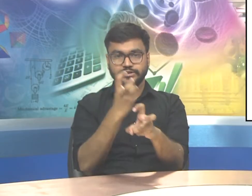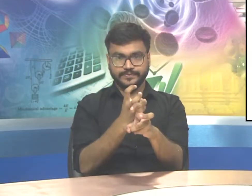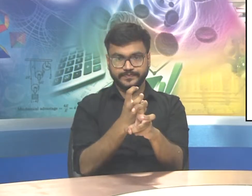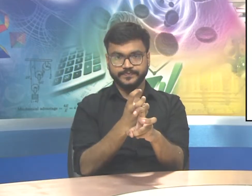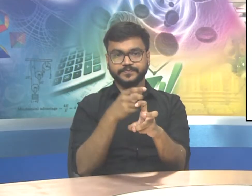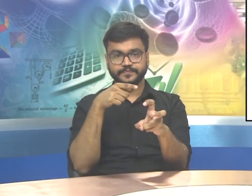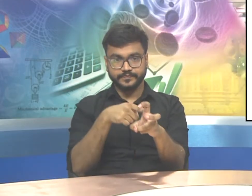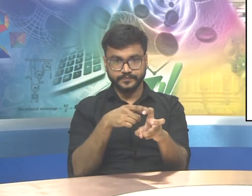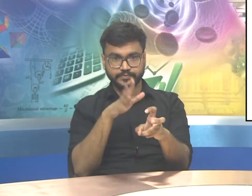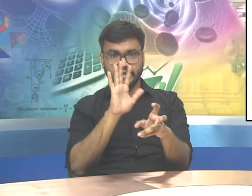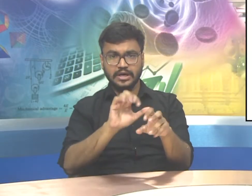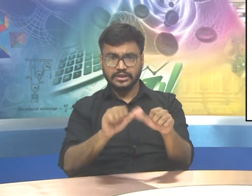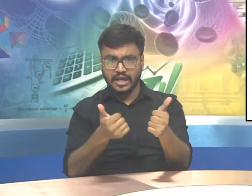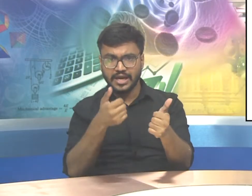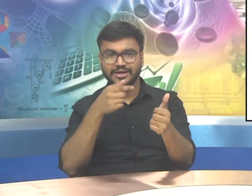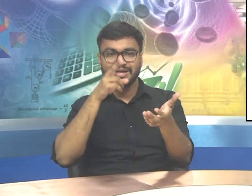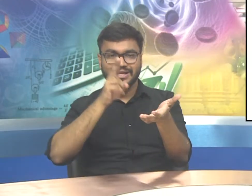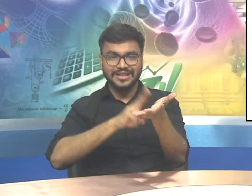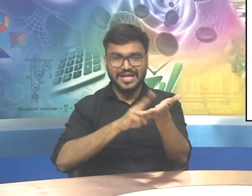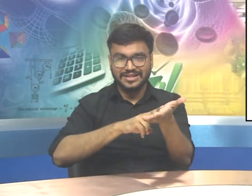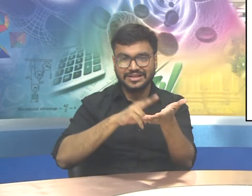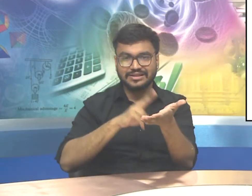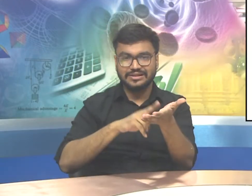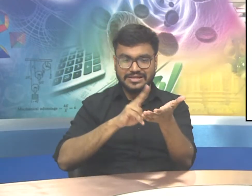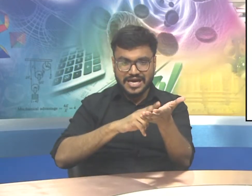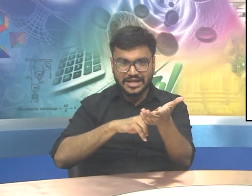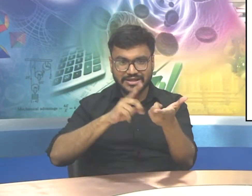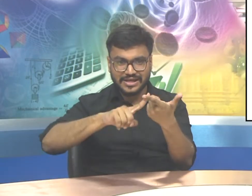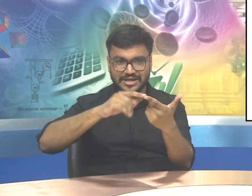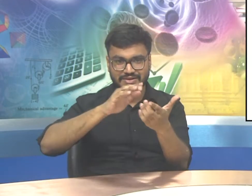The skill of tool making was passed on